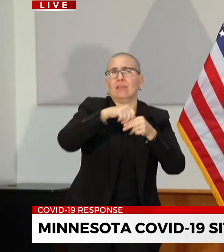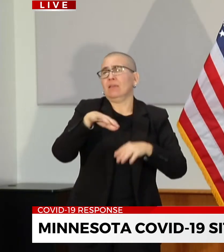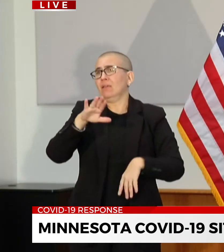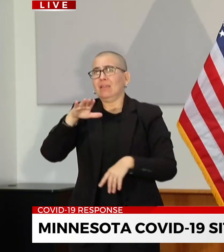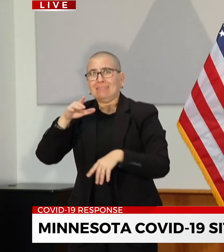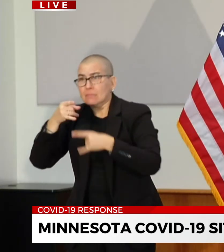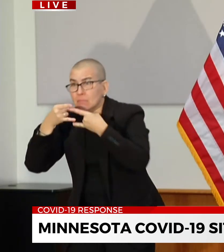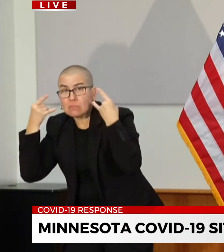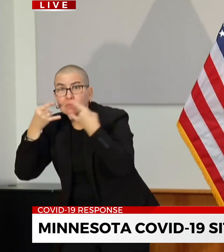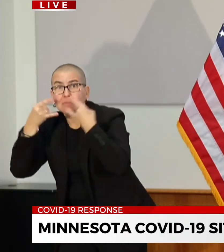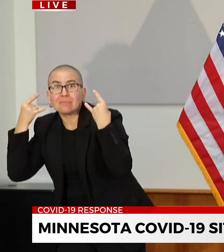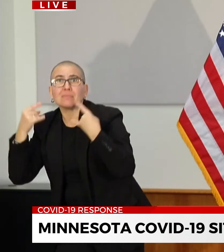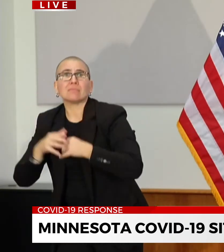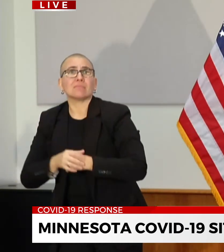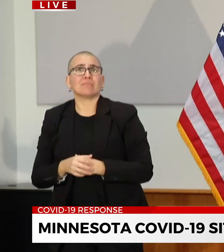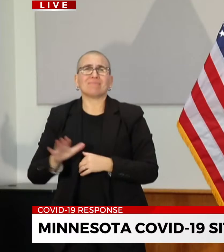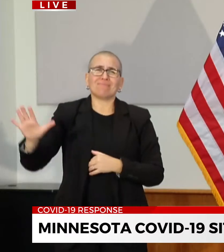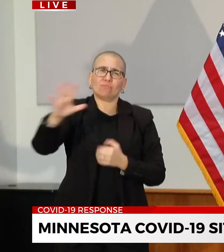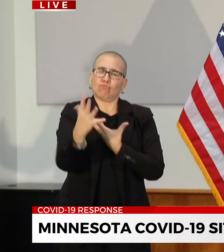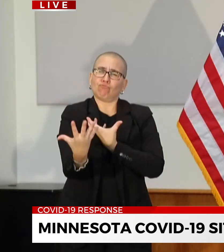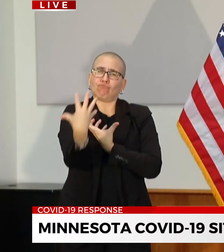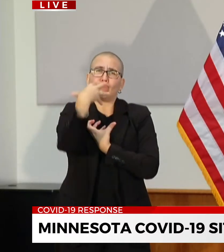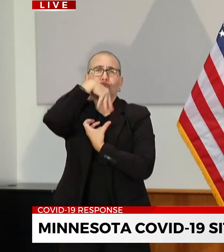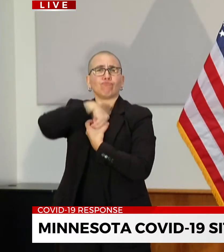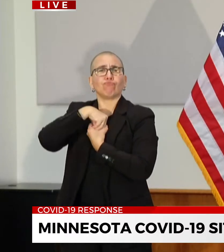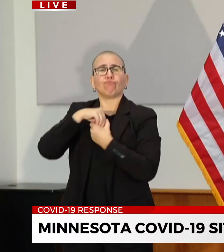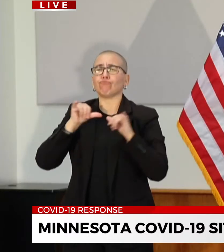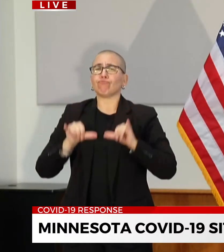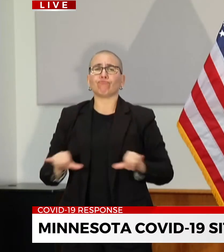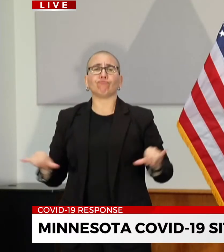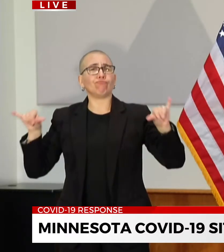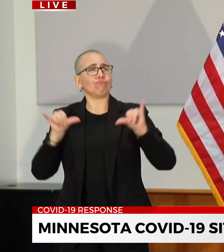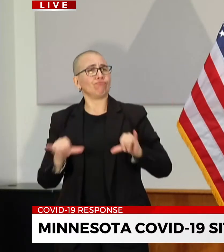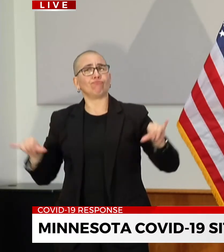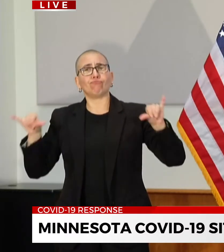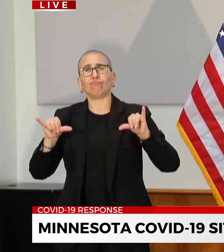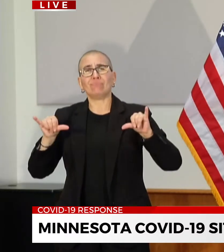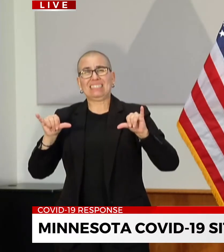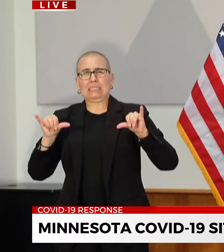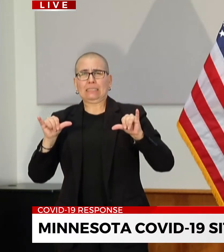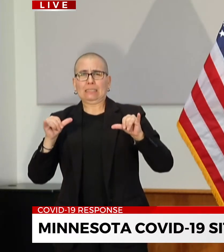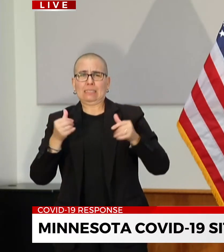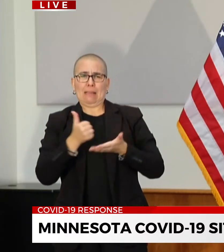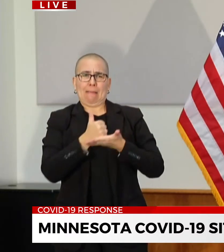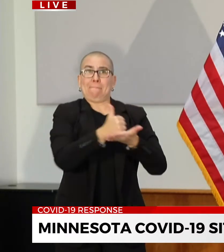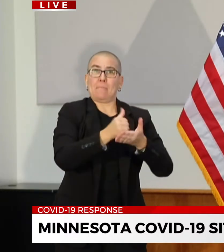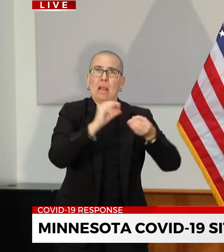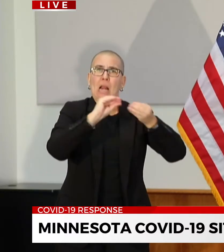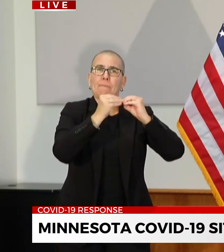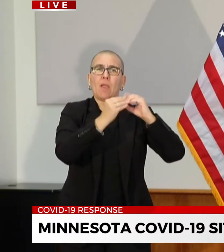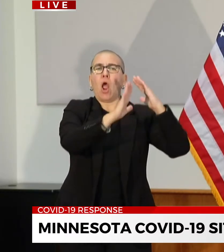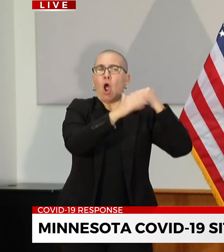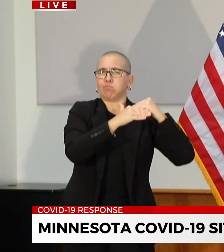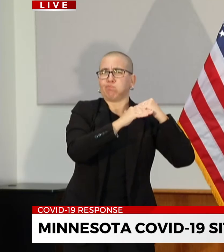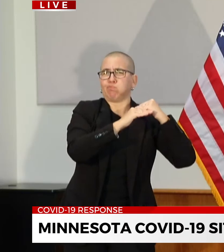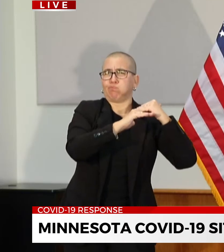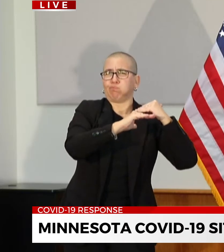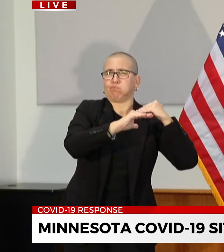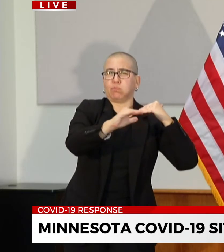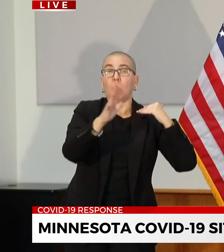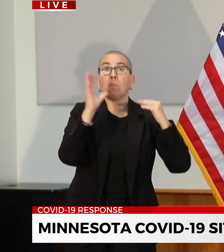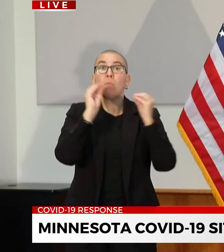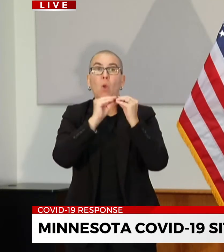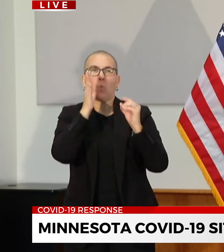hand washing, those things, to change that data. So I'm going to give some extended period of time here to